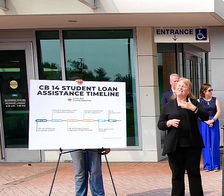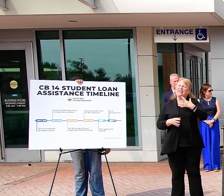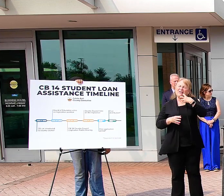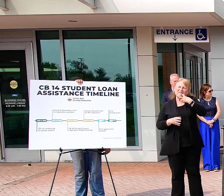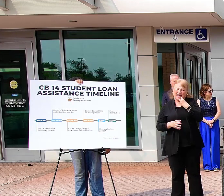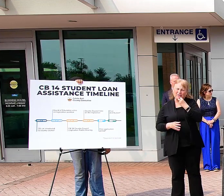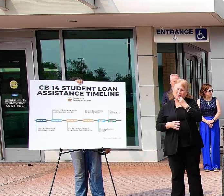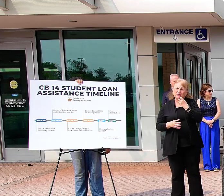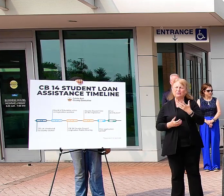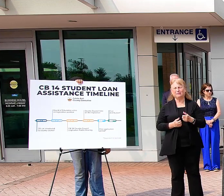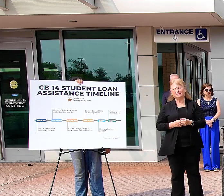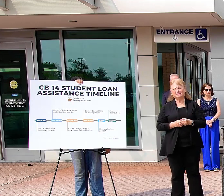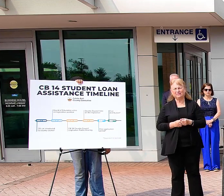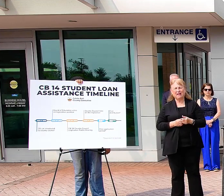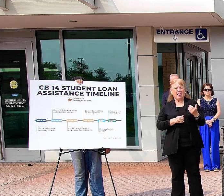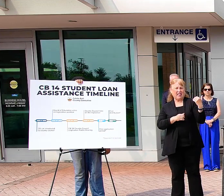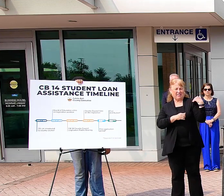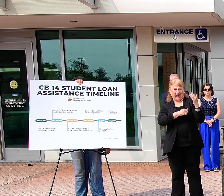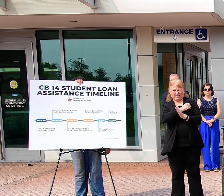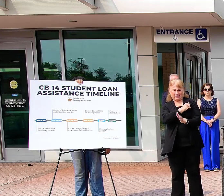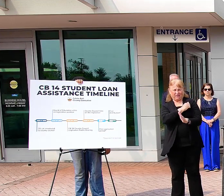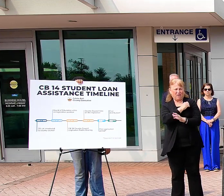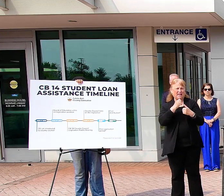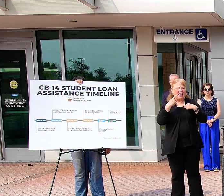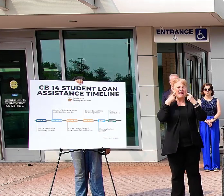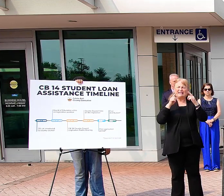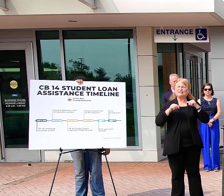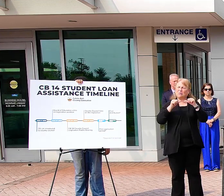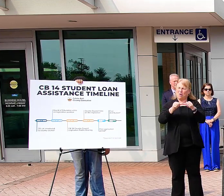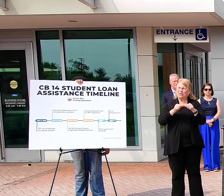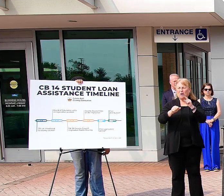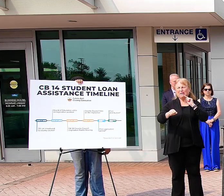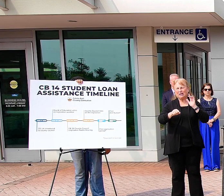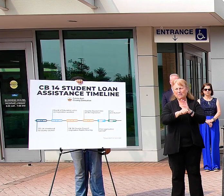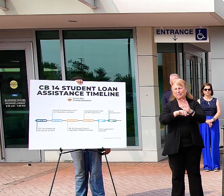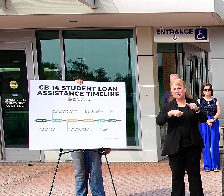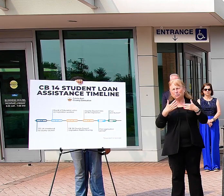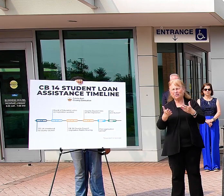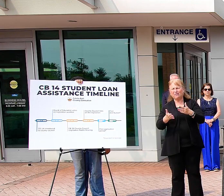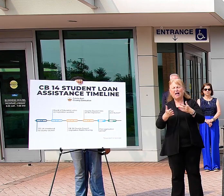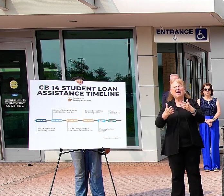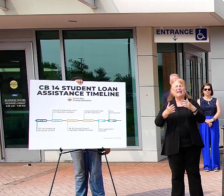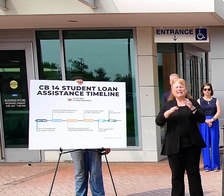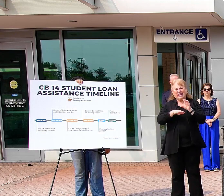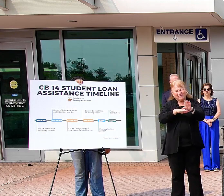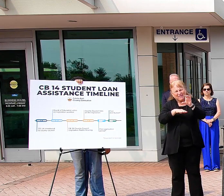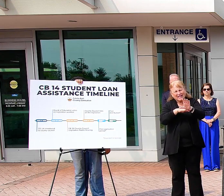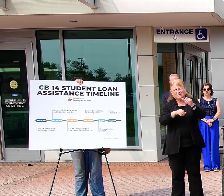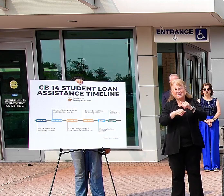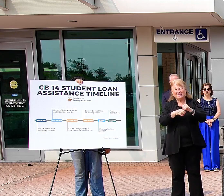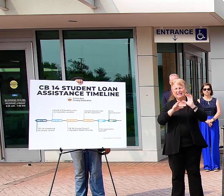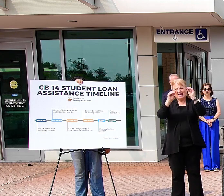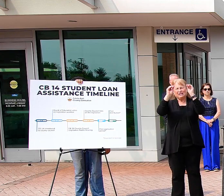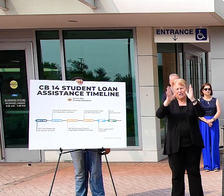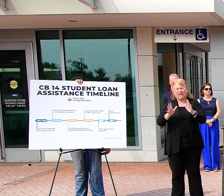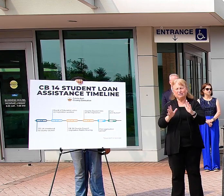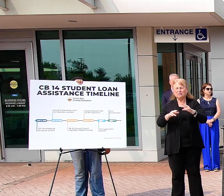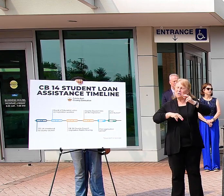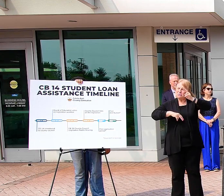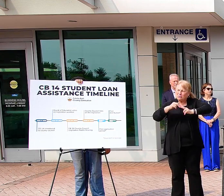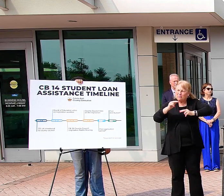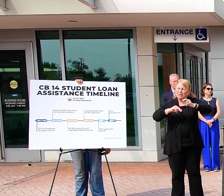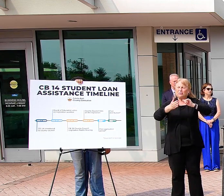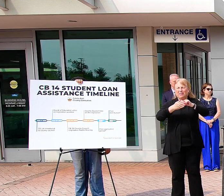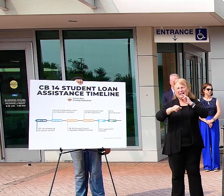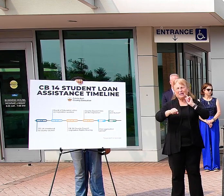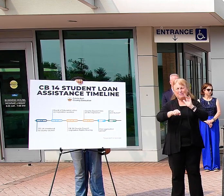valued. Last fall, I announced my ongoing commitment to provide record investments in our educators. To build